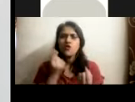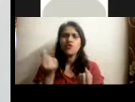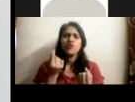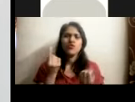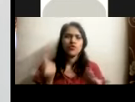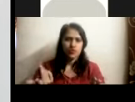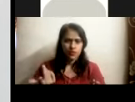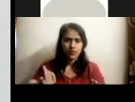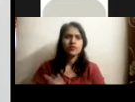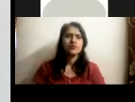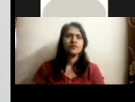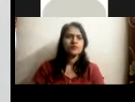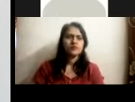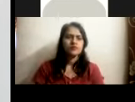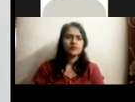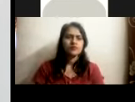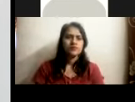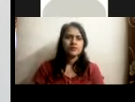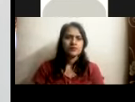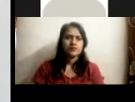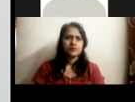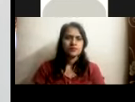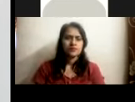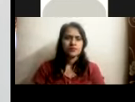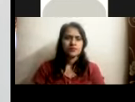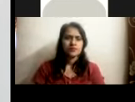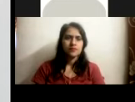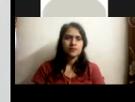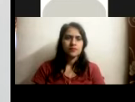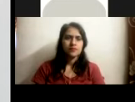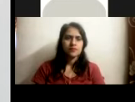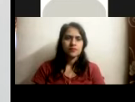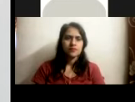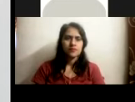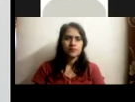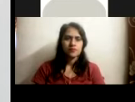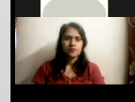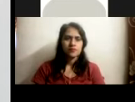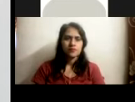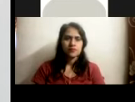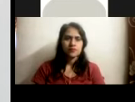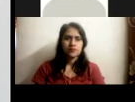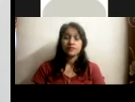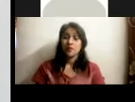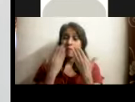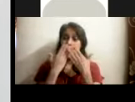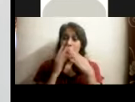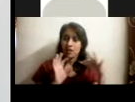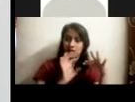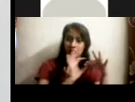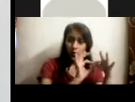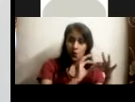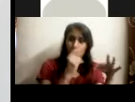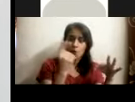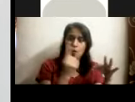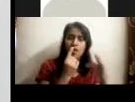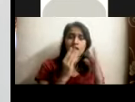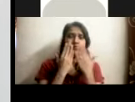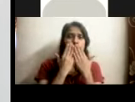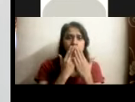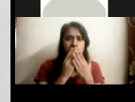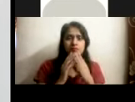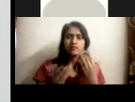project that you're doing. If that finding is only limited to the academic circles, to the academic discussions, for example,